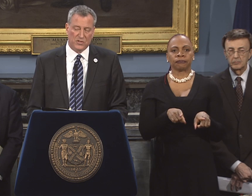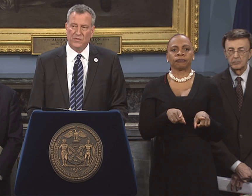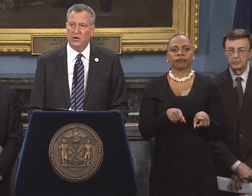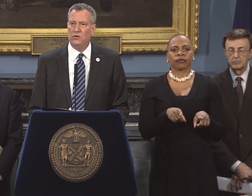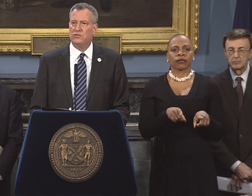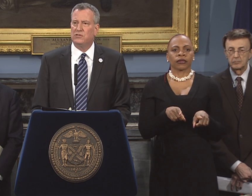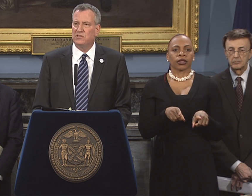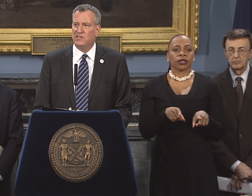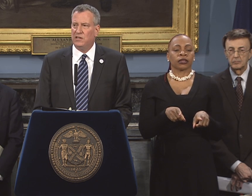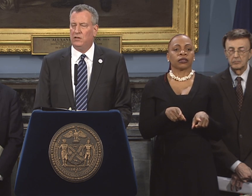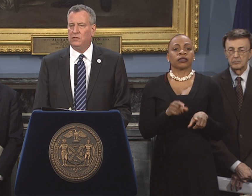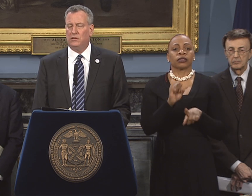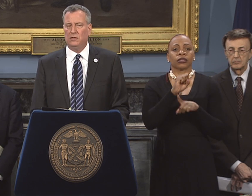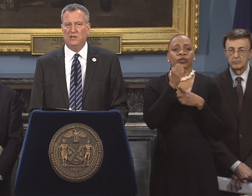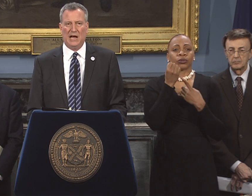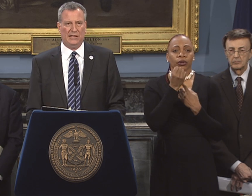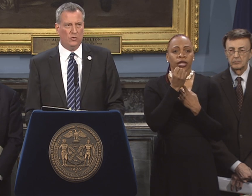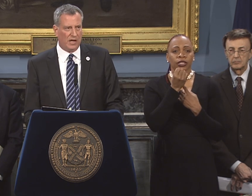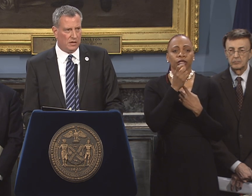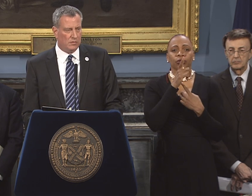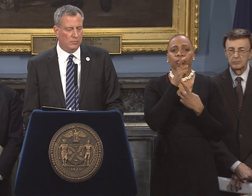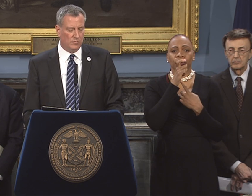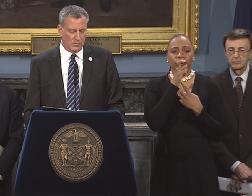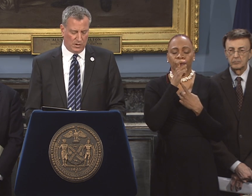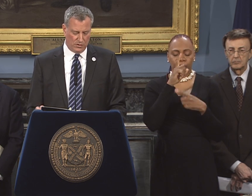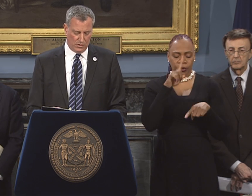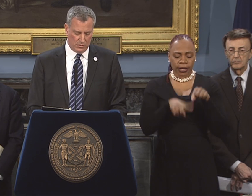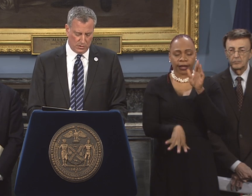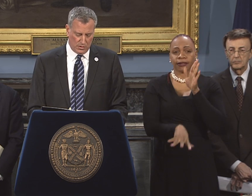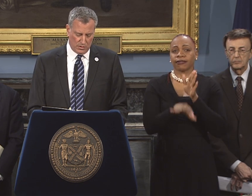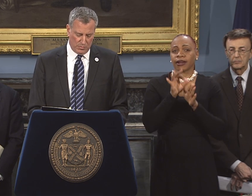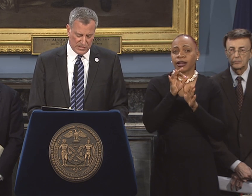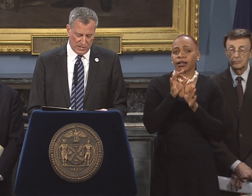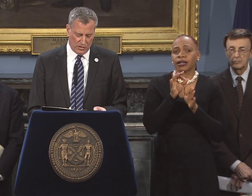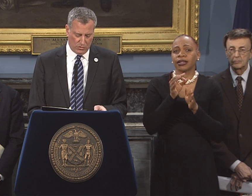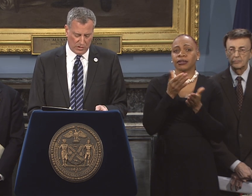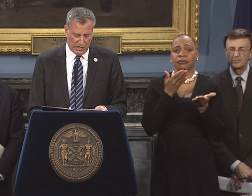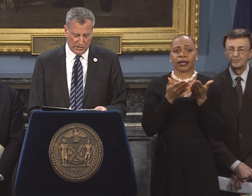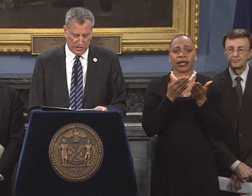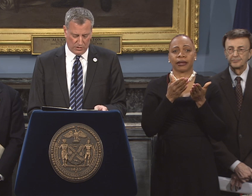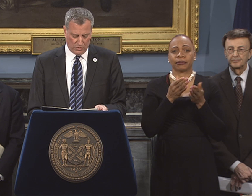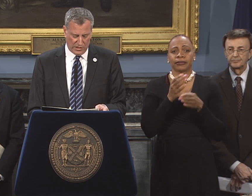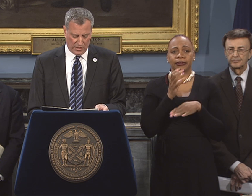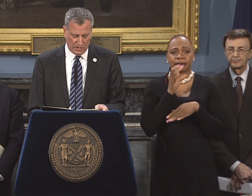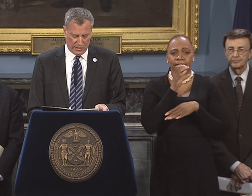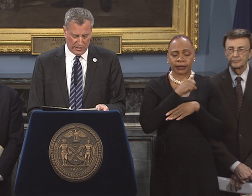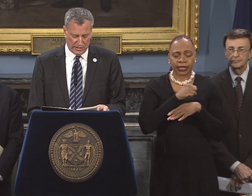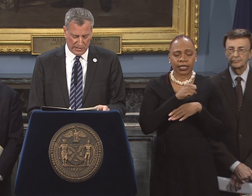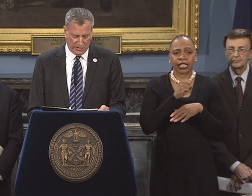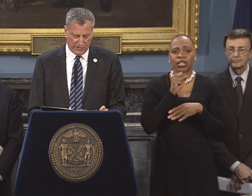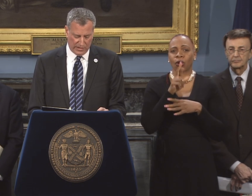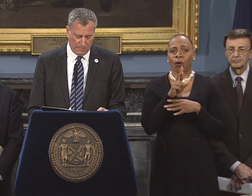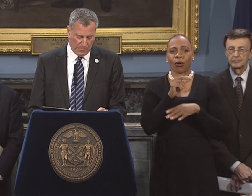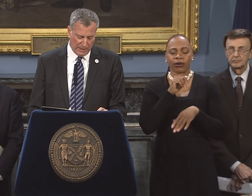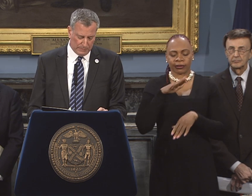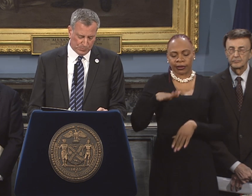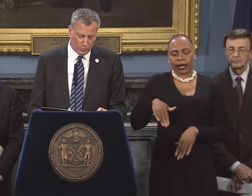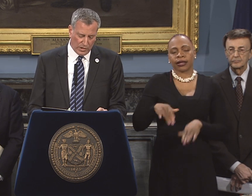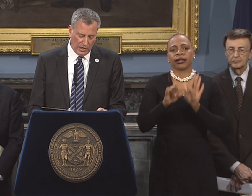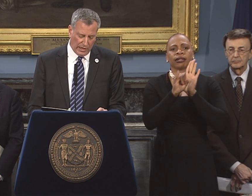In terms of those still not located, either missing or not yet located, not yet